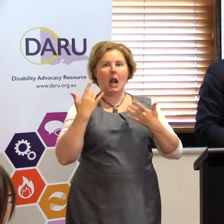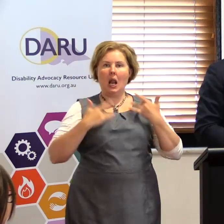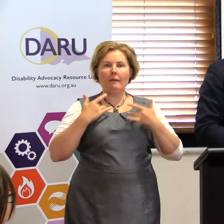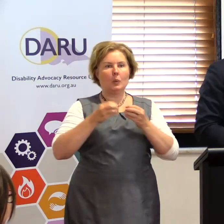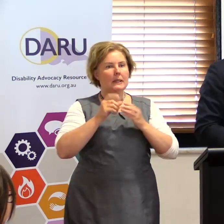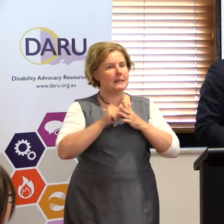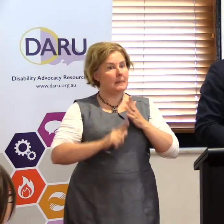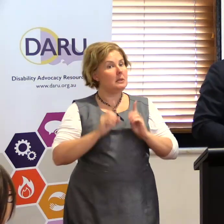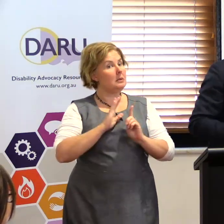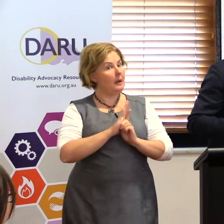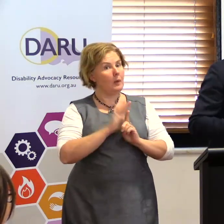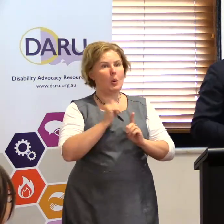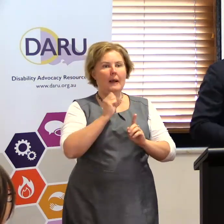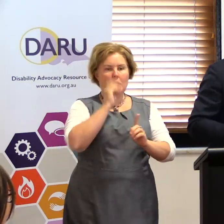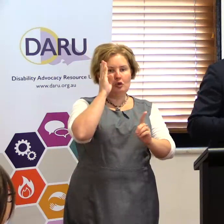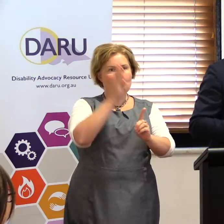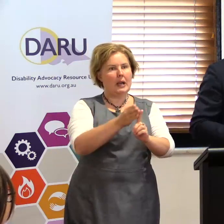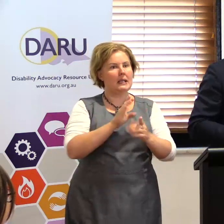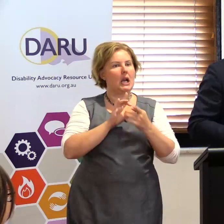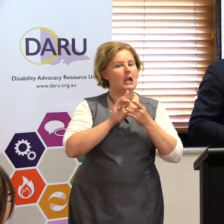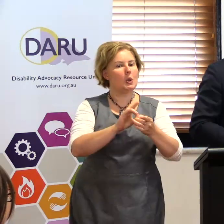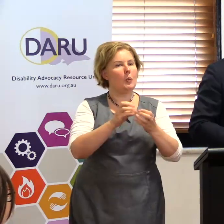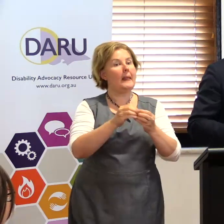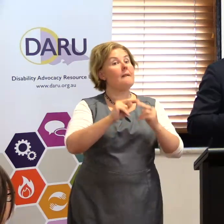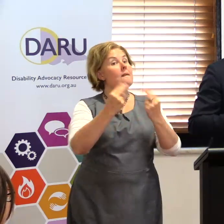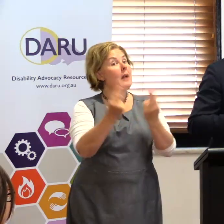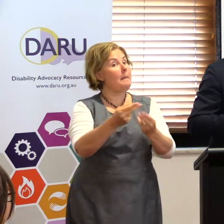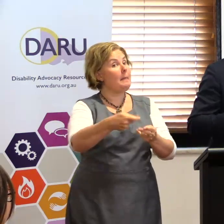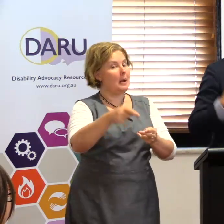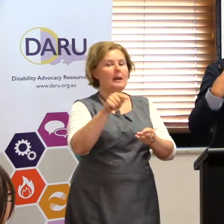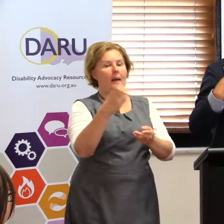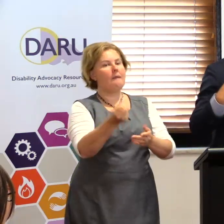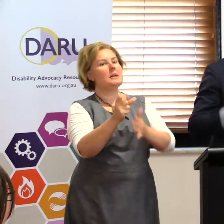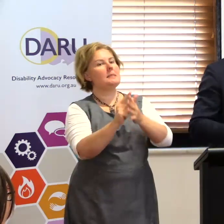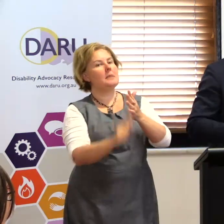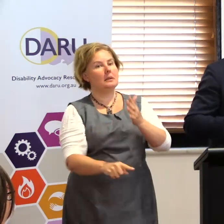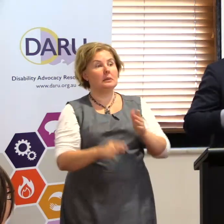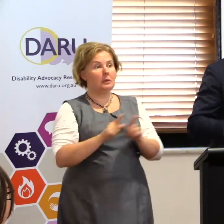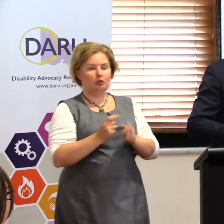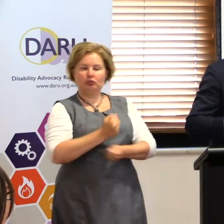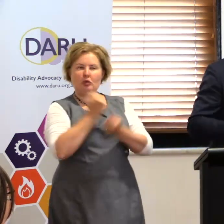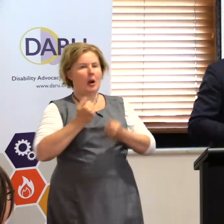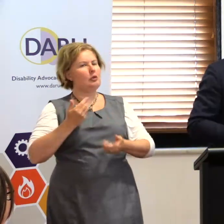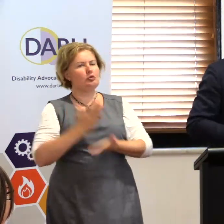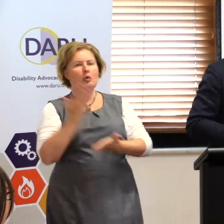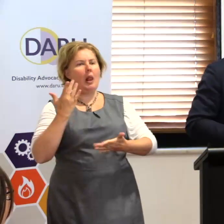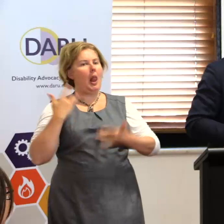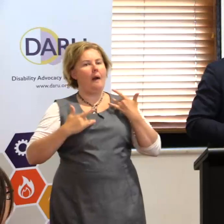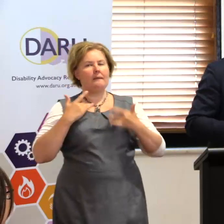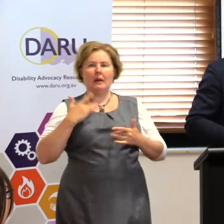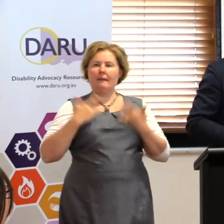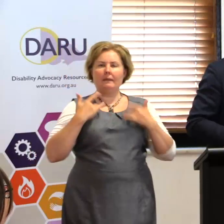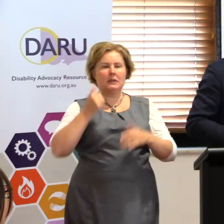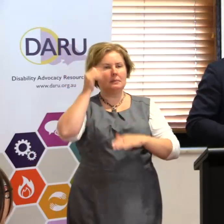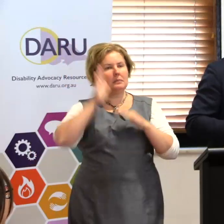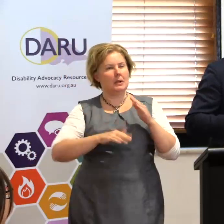member. So we're very strong on that lived experience. Like I said, I'm an Aboriginal person, I'm deaf myself, and we carry a lot of our, what's